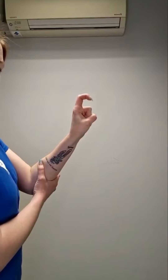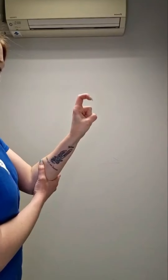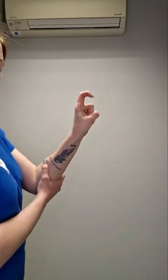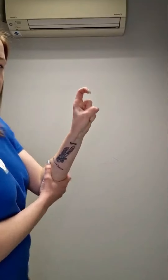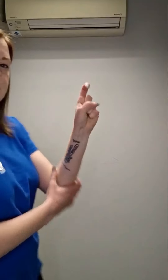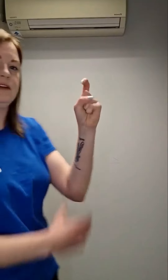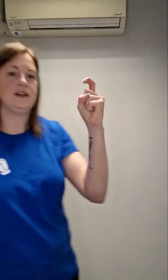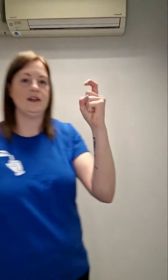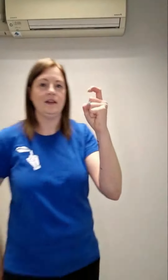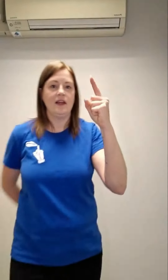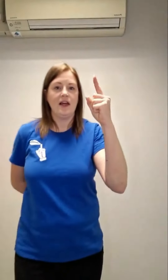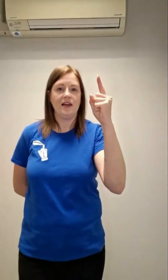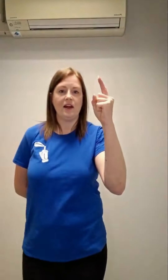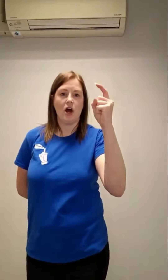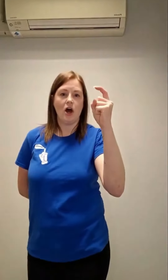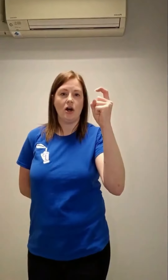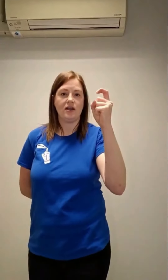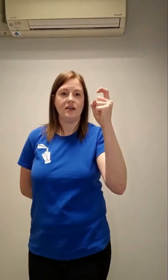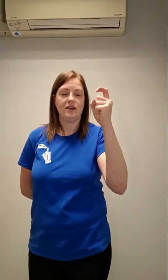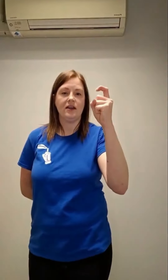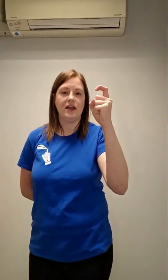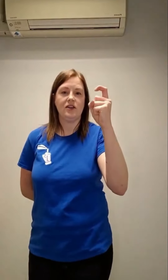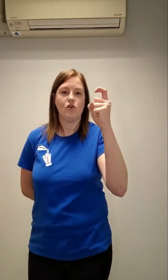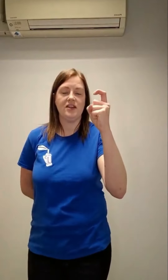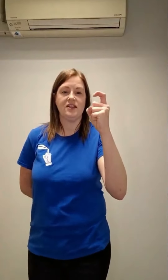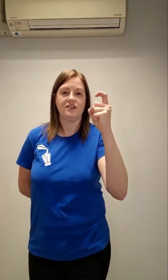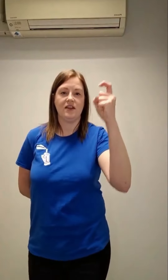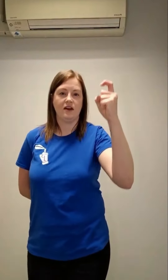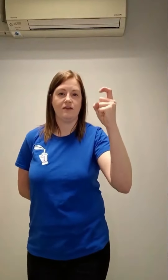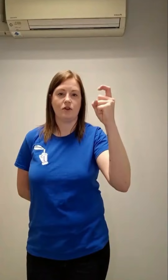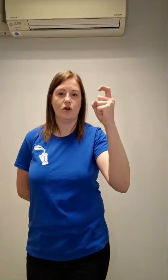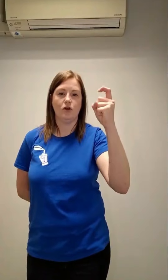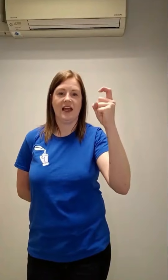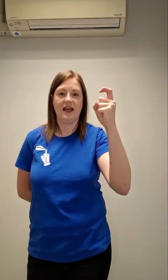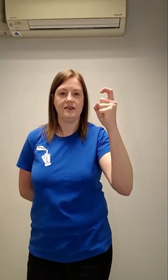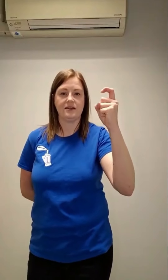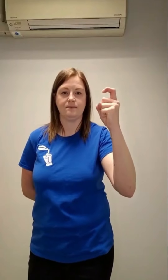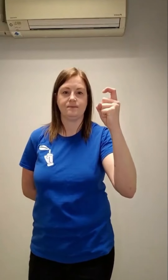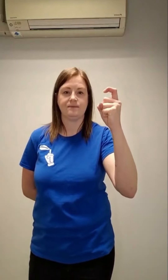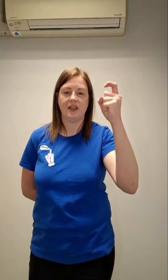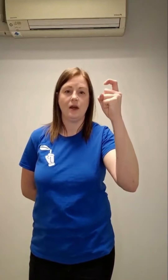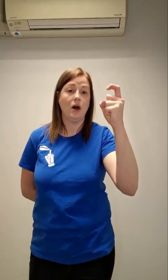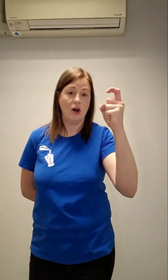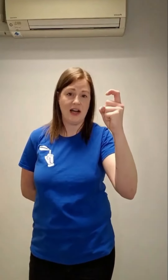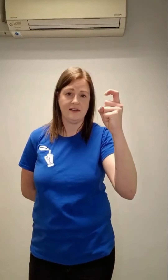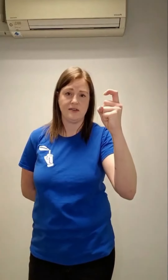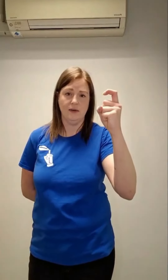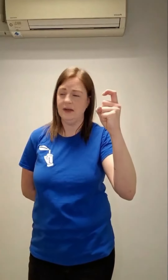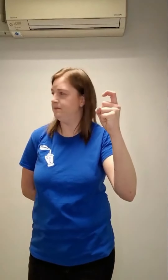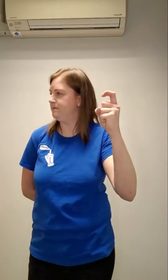little arc in your index finger for a hook hand. R hand, sorry.